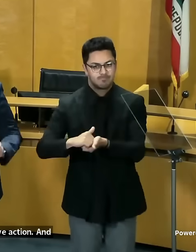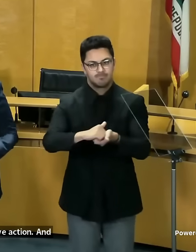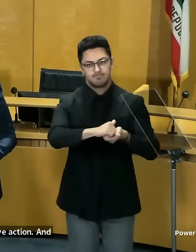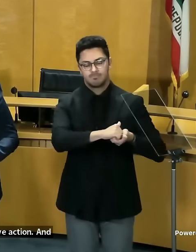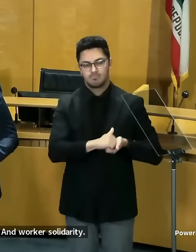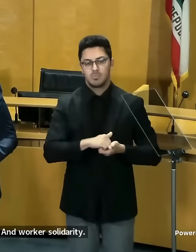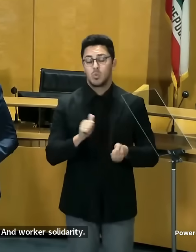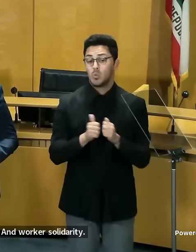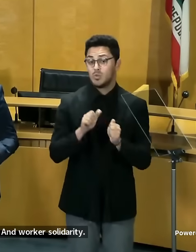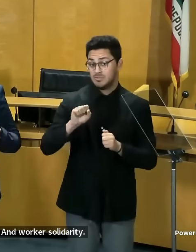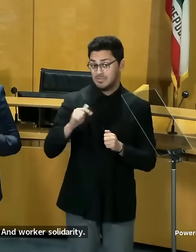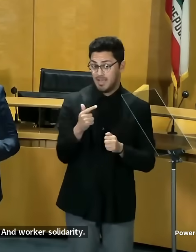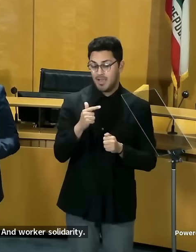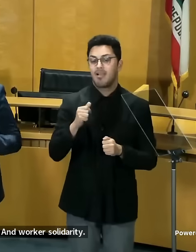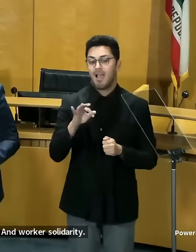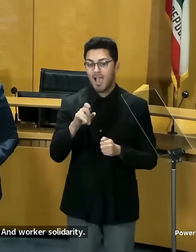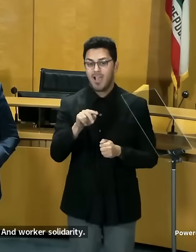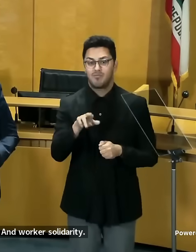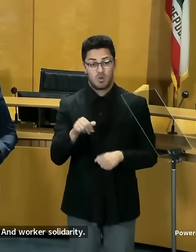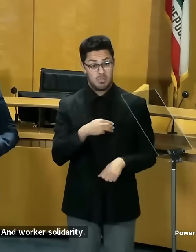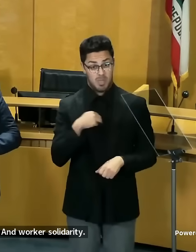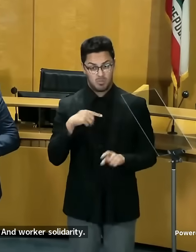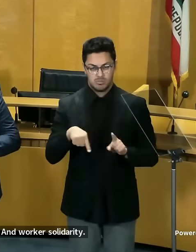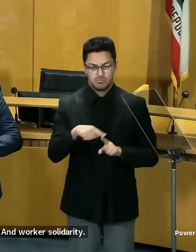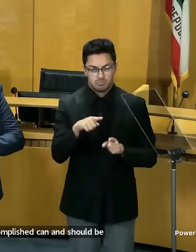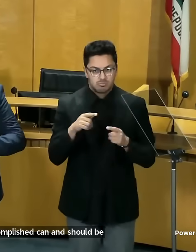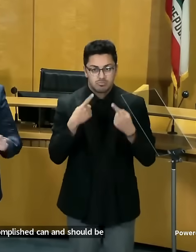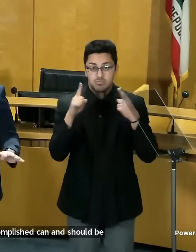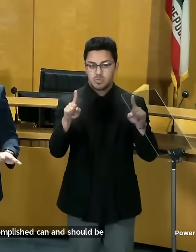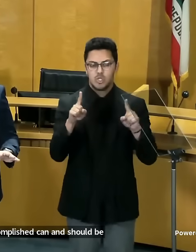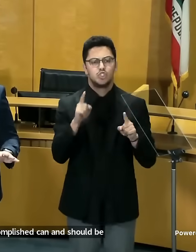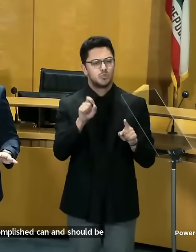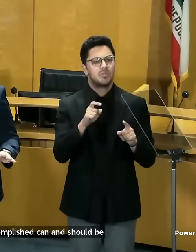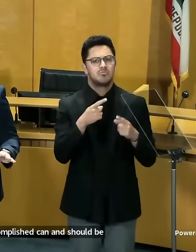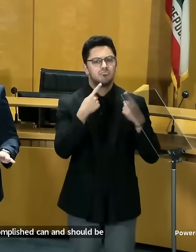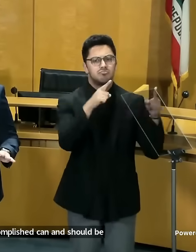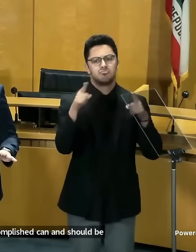What SAG-AFTRA members accomplished can and should be achieved by workers across